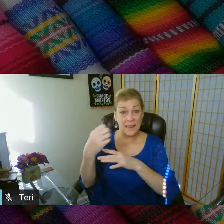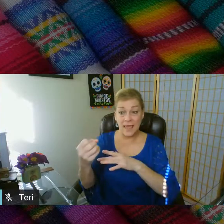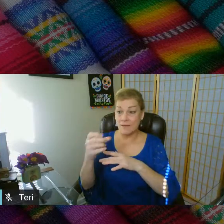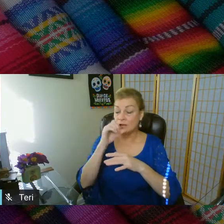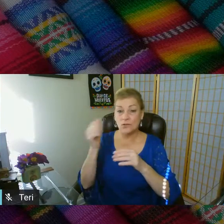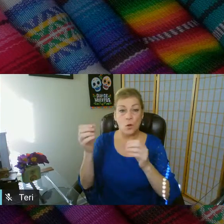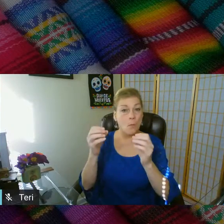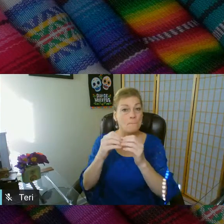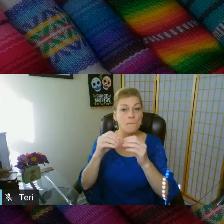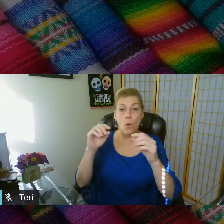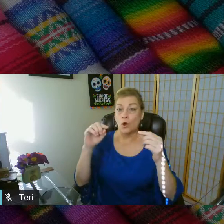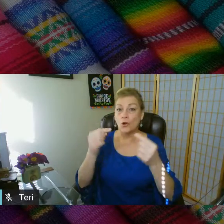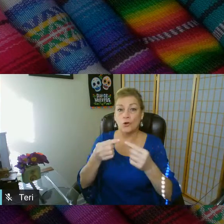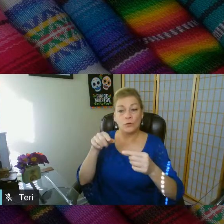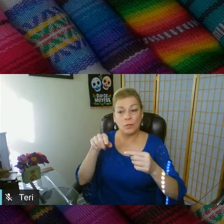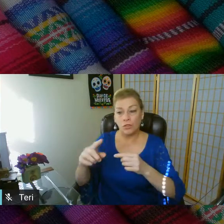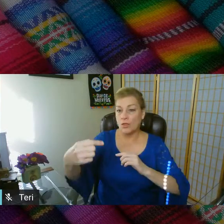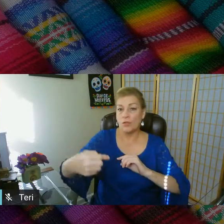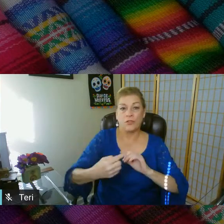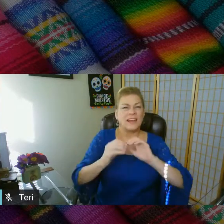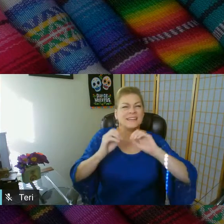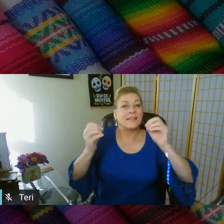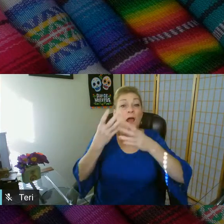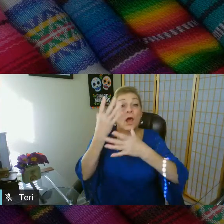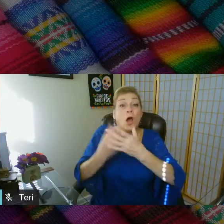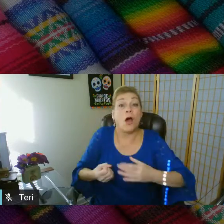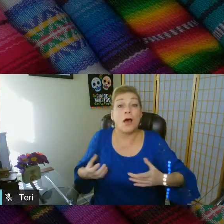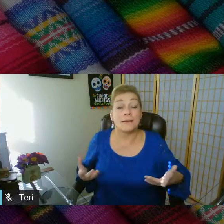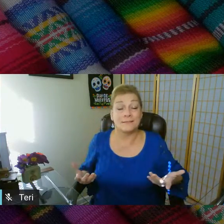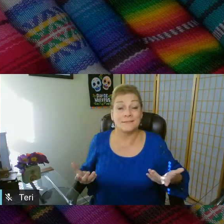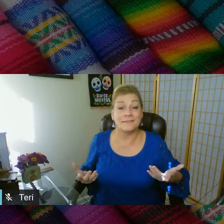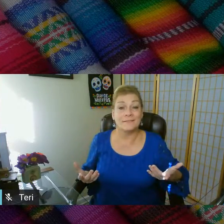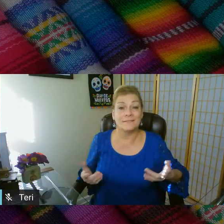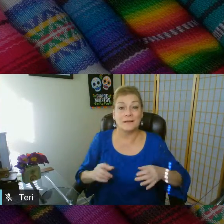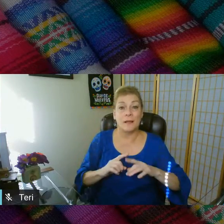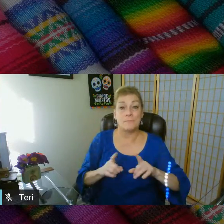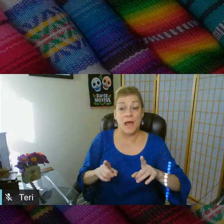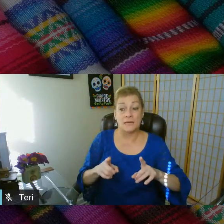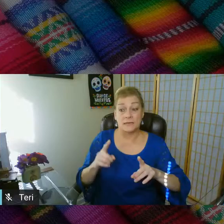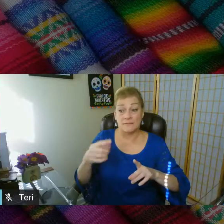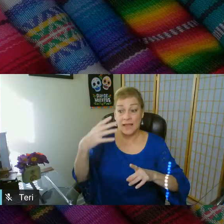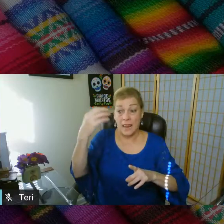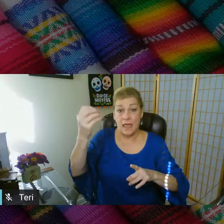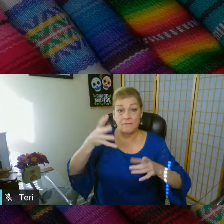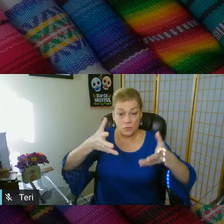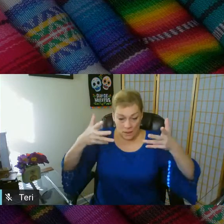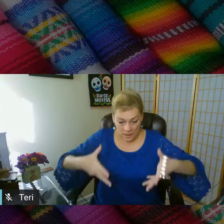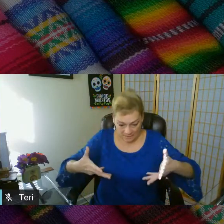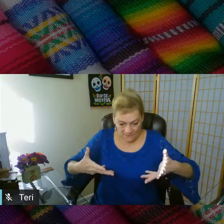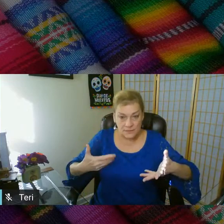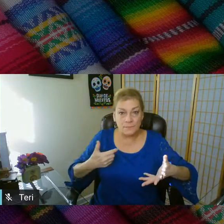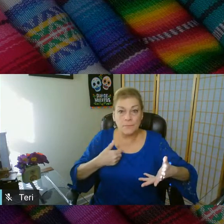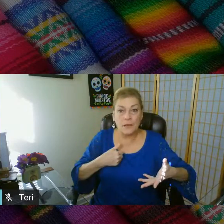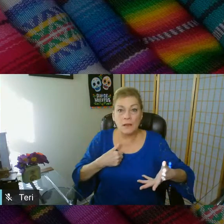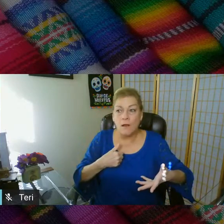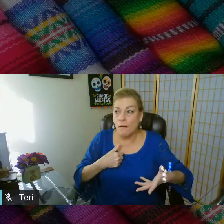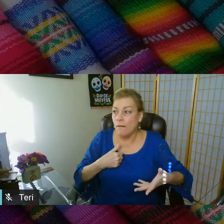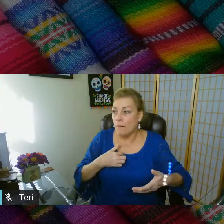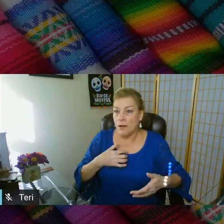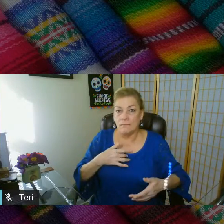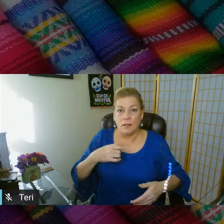just like we talked about a few weeks ago, it becomes a pain body within you. And you're the only one suffering. The other party